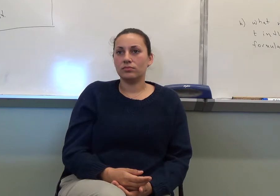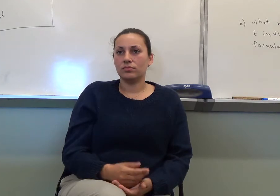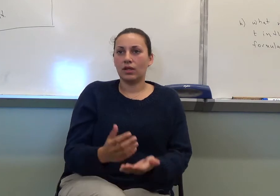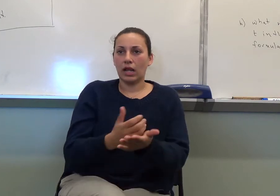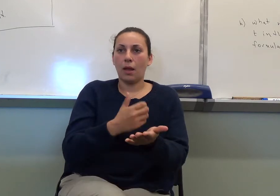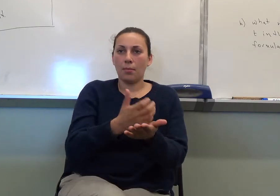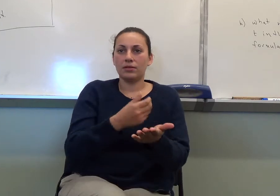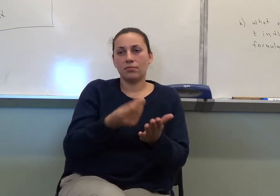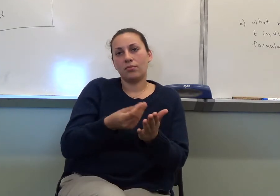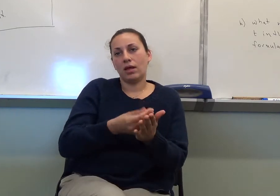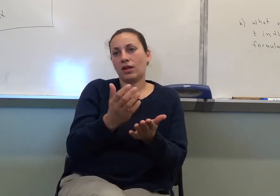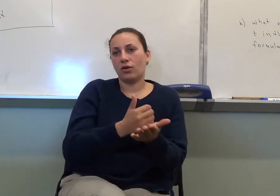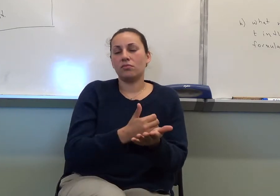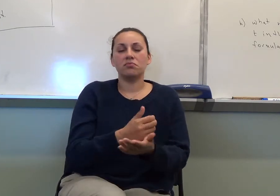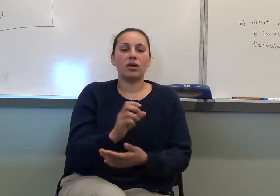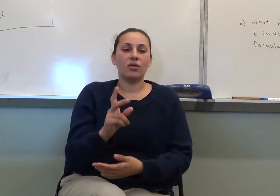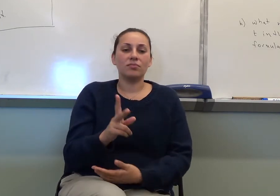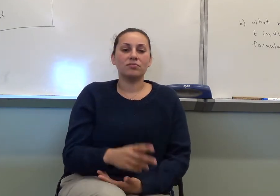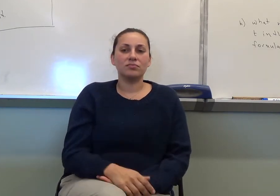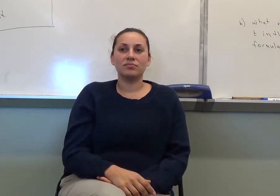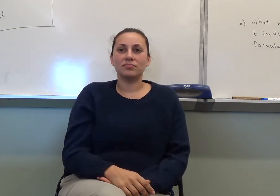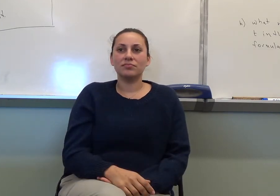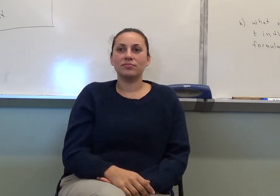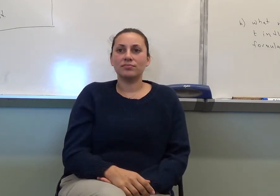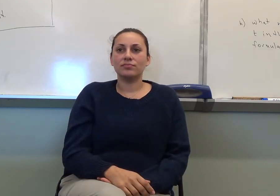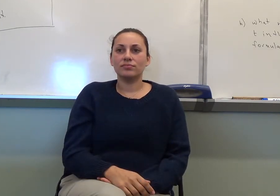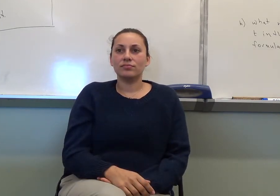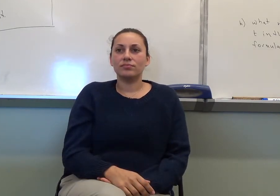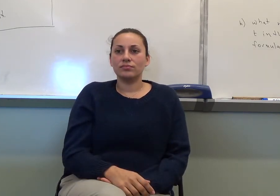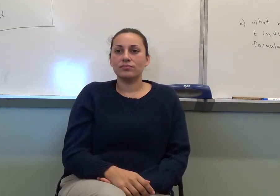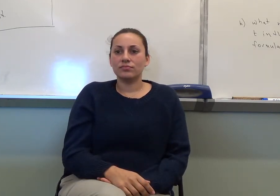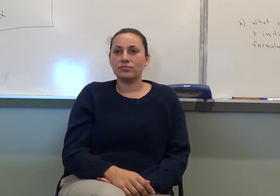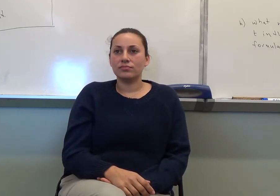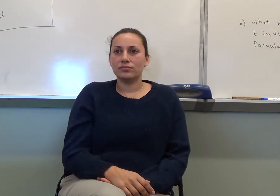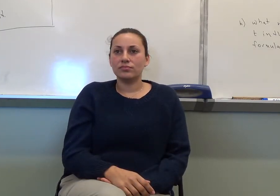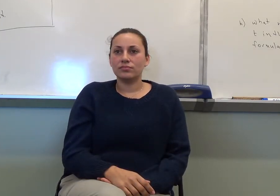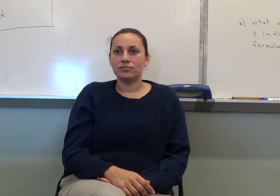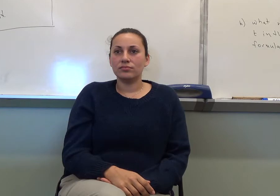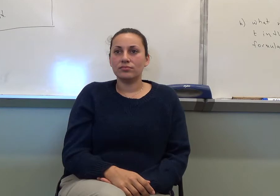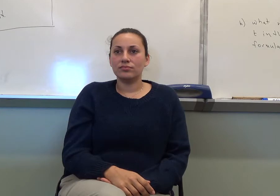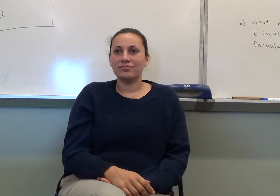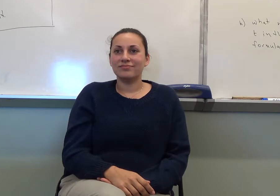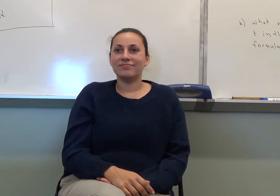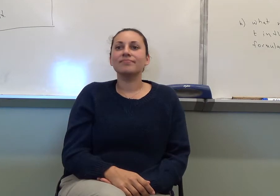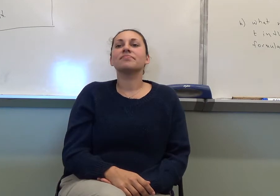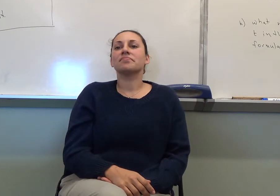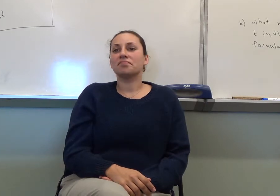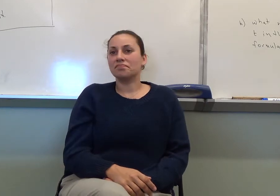25. No, it says she earns a commission of 14% on all merchandise that she sells over